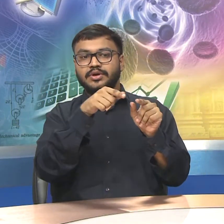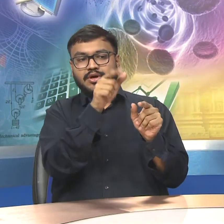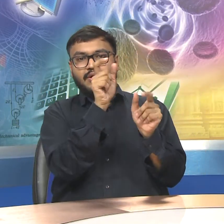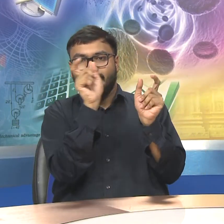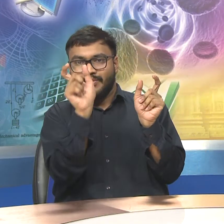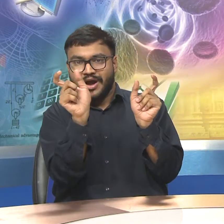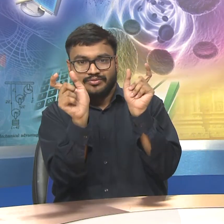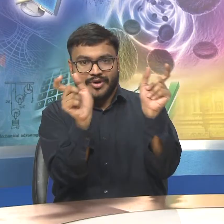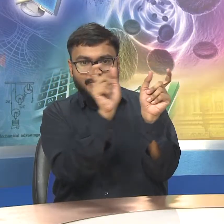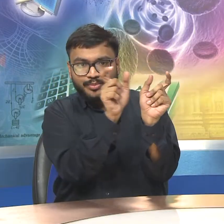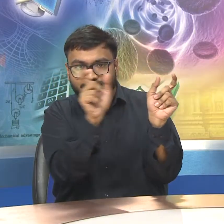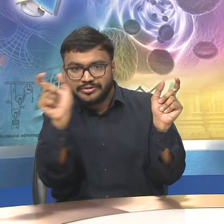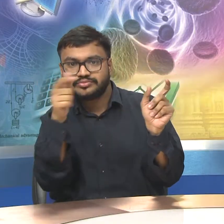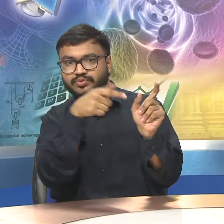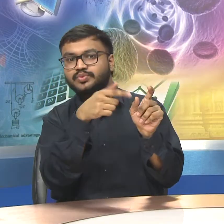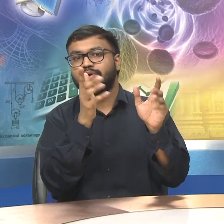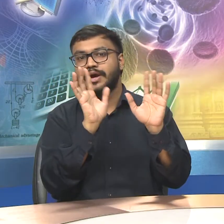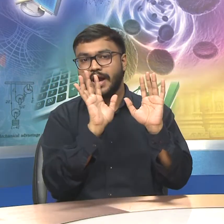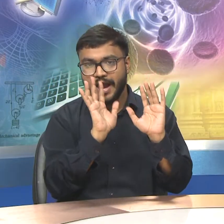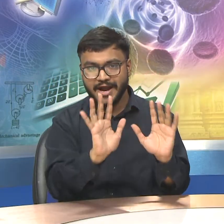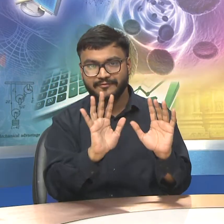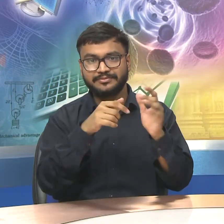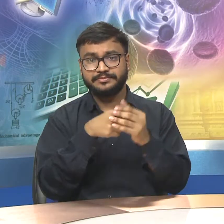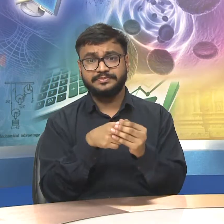in each sign and in sentence.